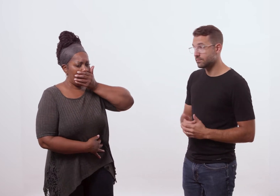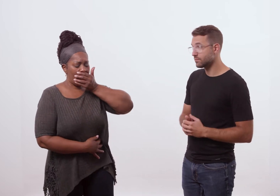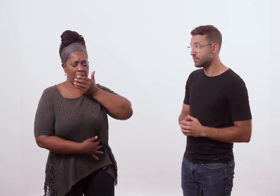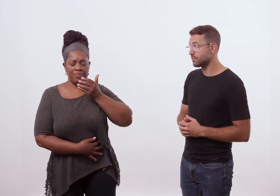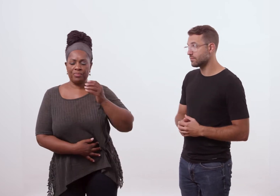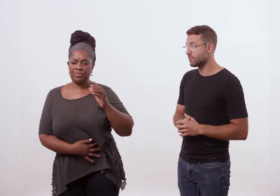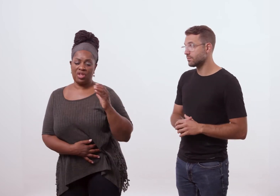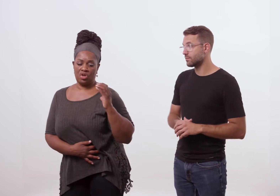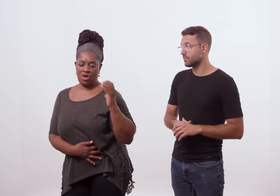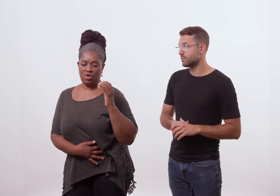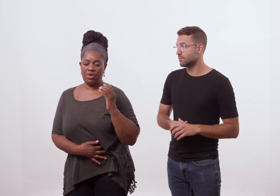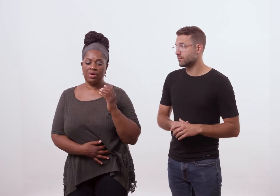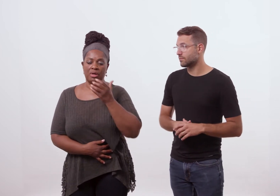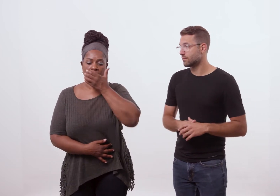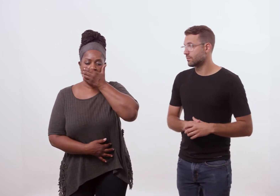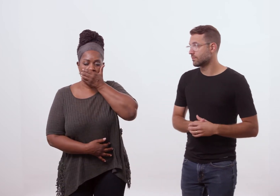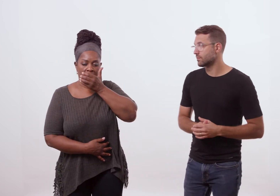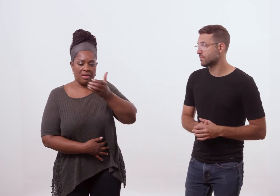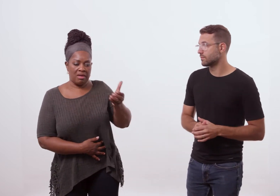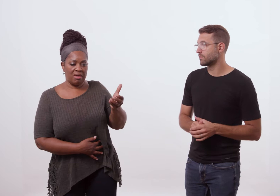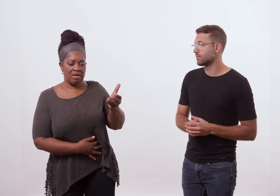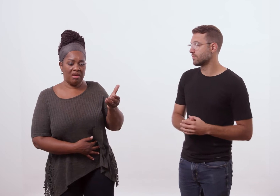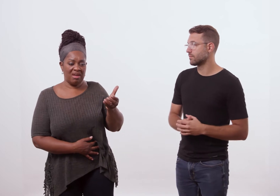Cutter relaxes his hand.